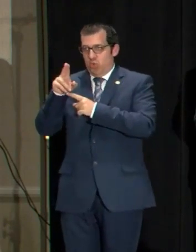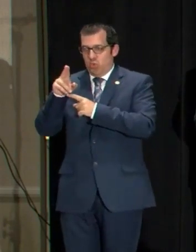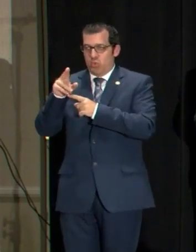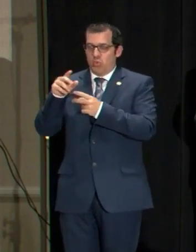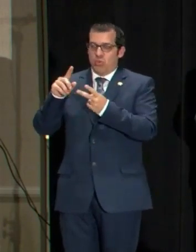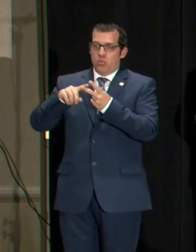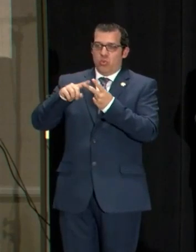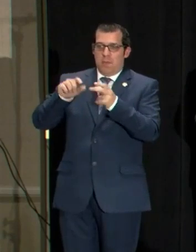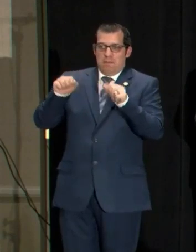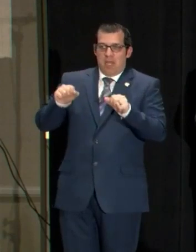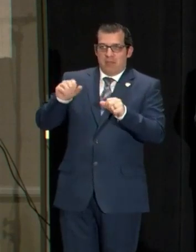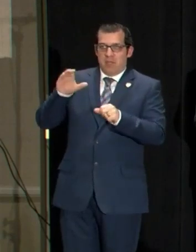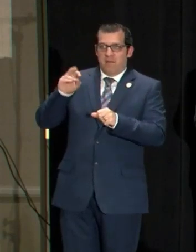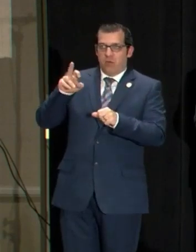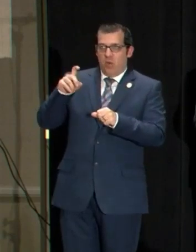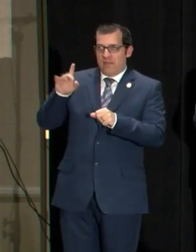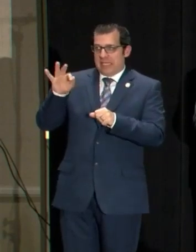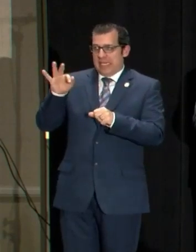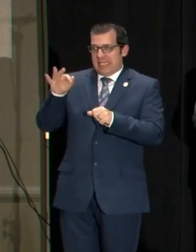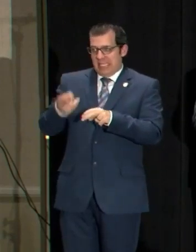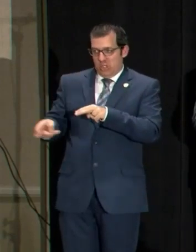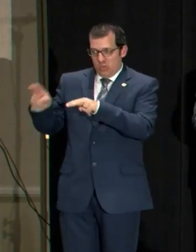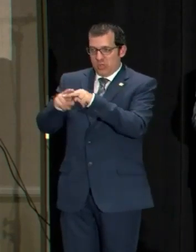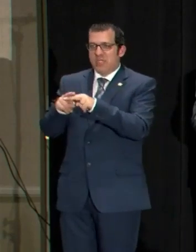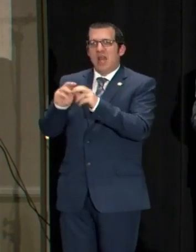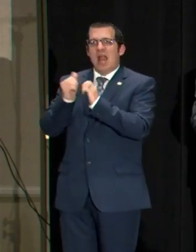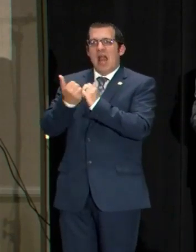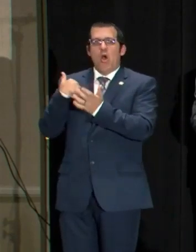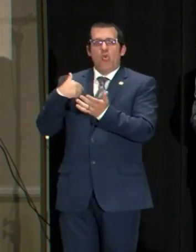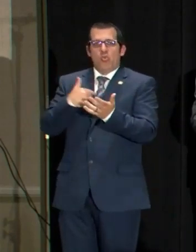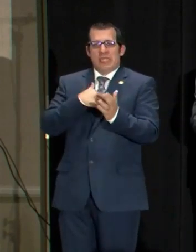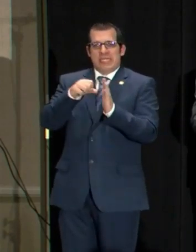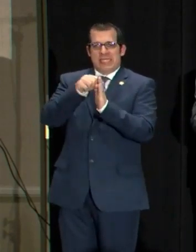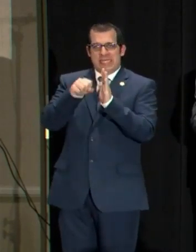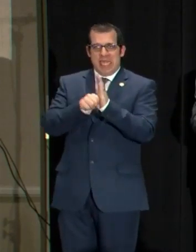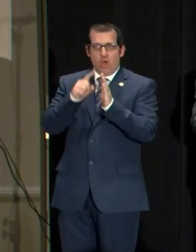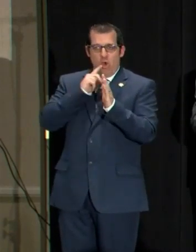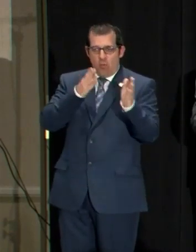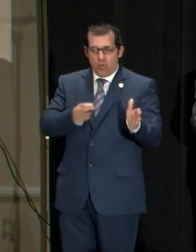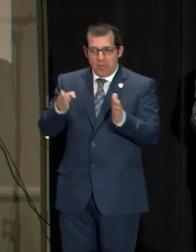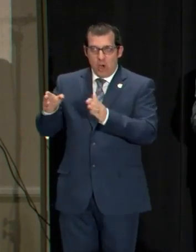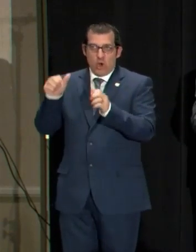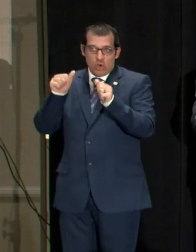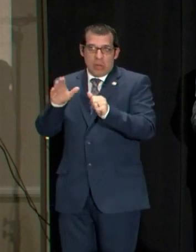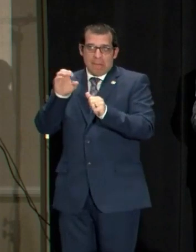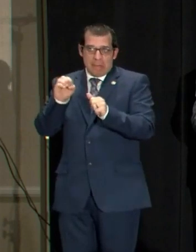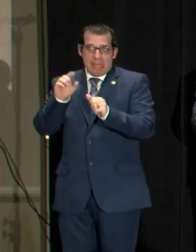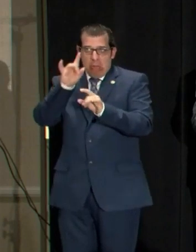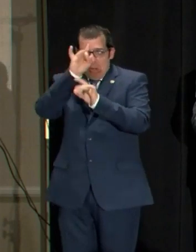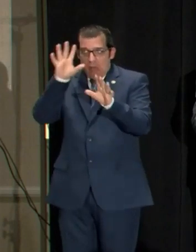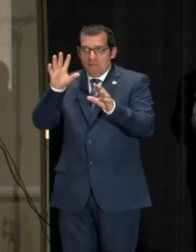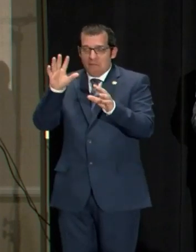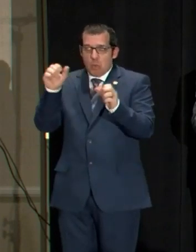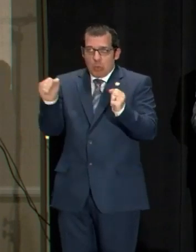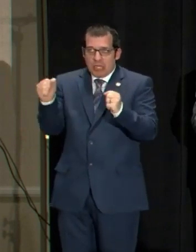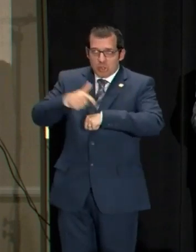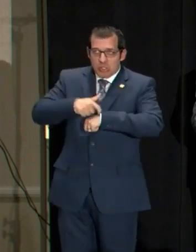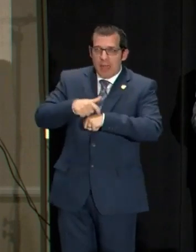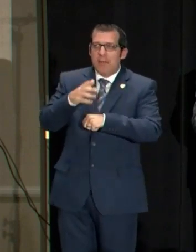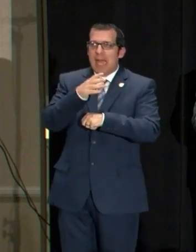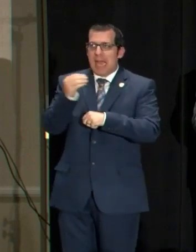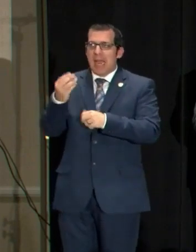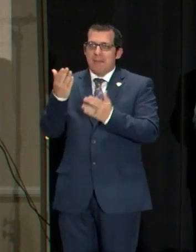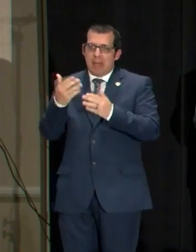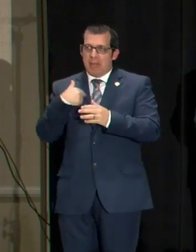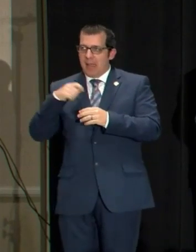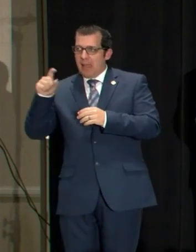possibility of COVID-19 increasing. How is the state preparing for what could be a really, really bad winter? And the second question, this might be for